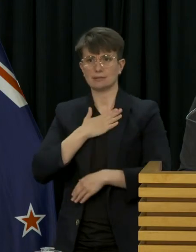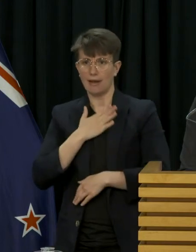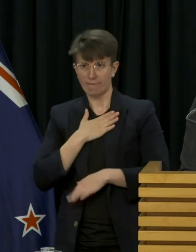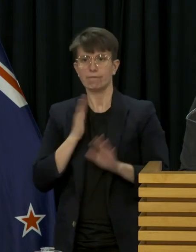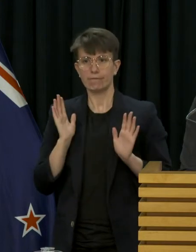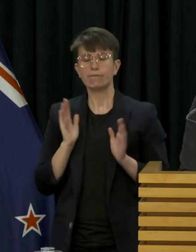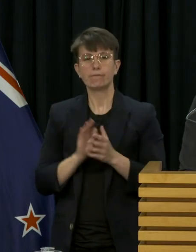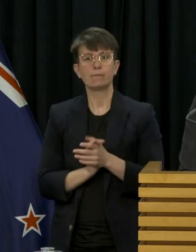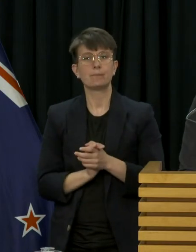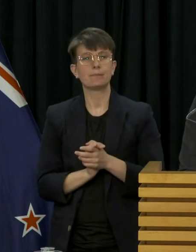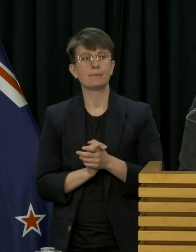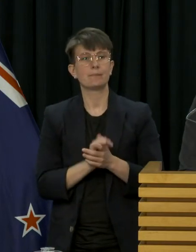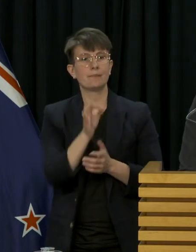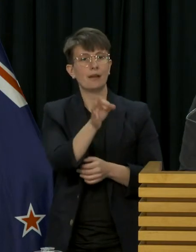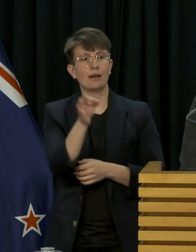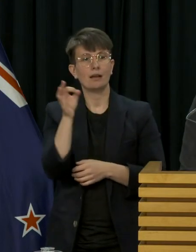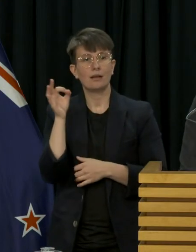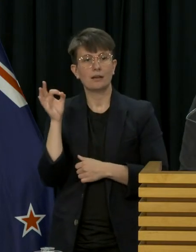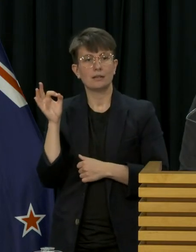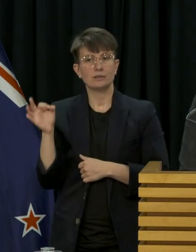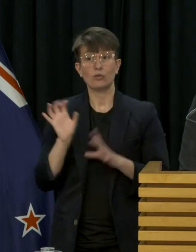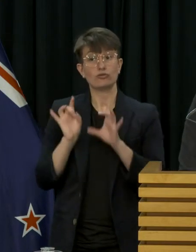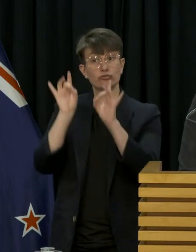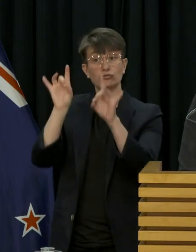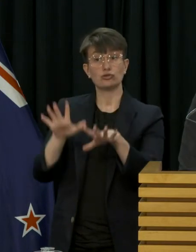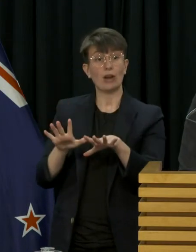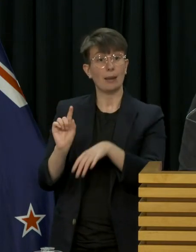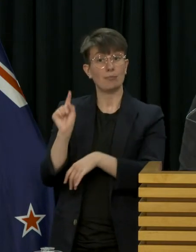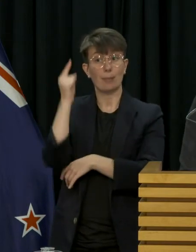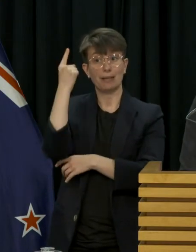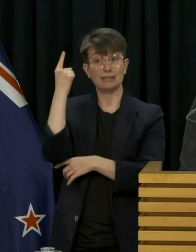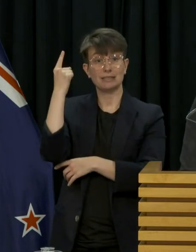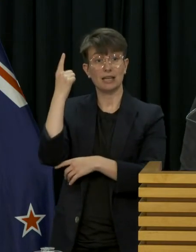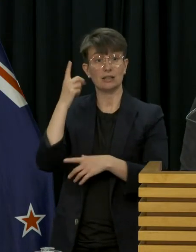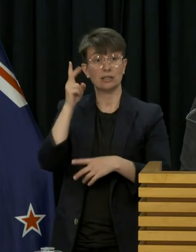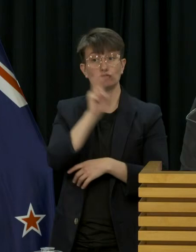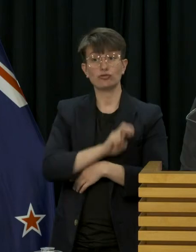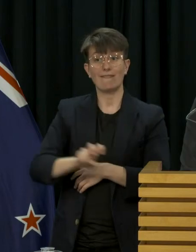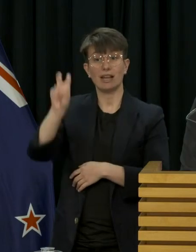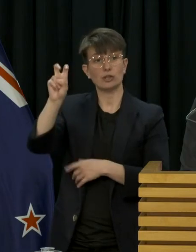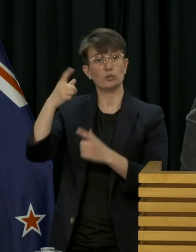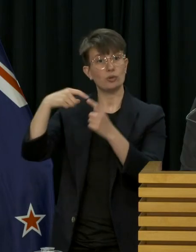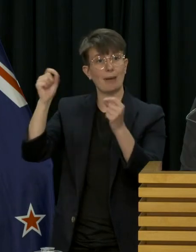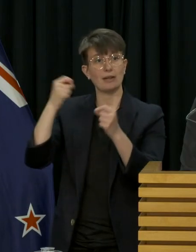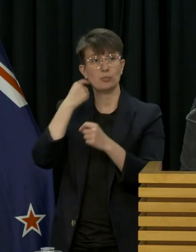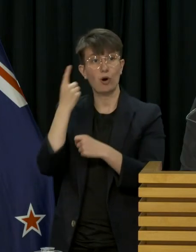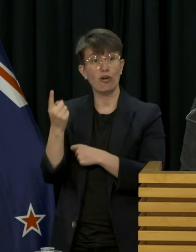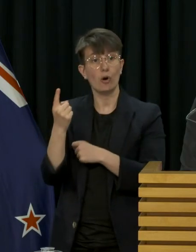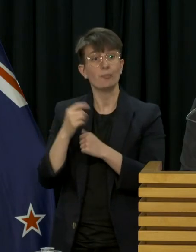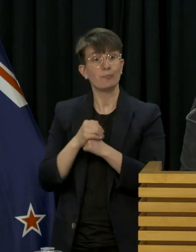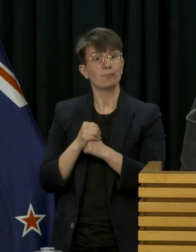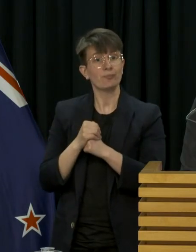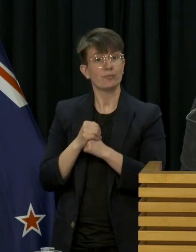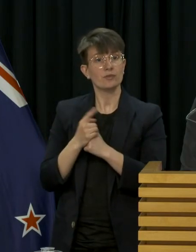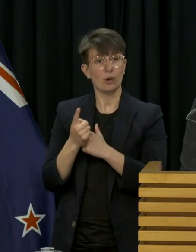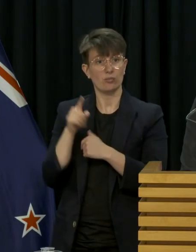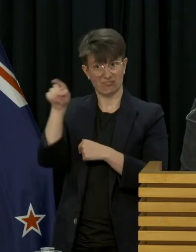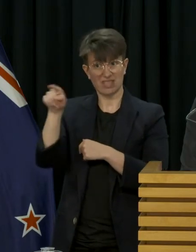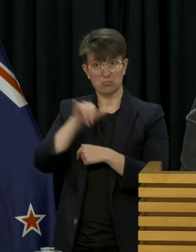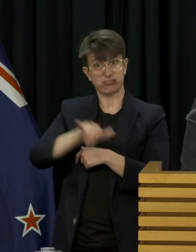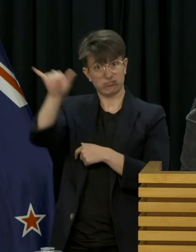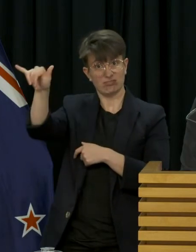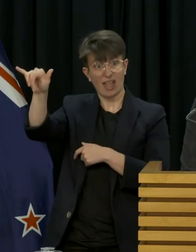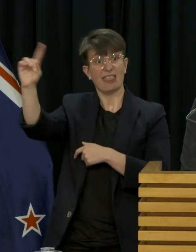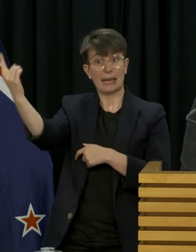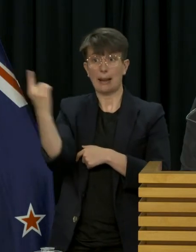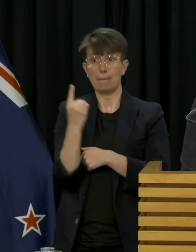Australian Prime Minister is travelling to Japan tomorrow to meet the new Prime Minister, Yoshihide Suga. He's going to isolate on the way back for a fortnight, which means he's